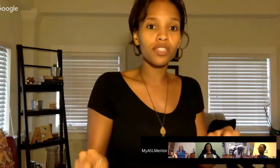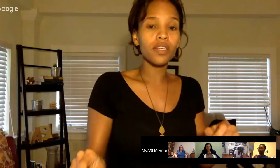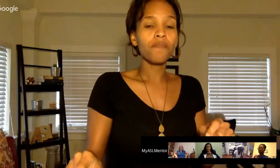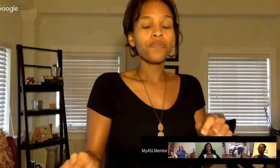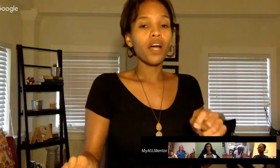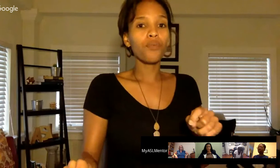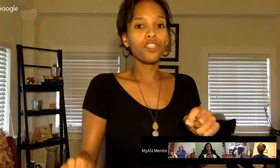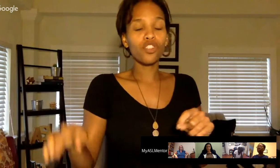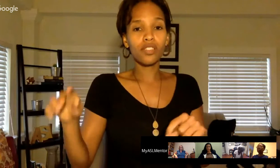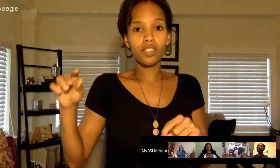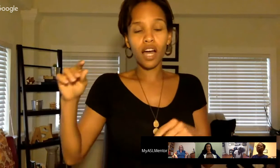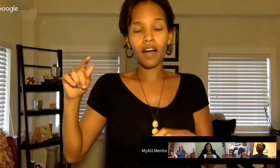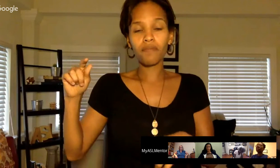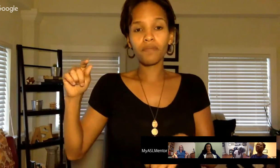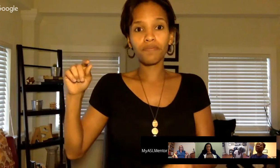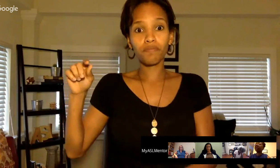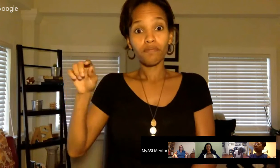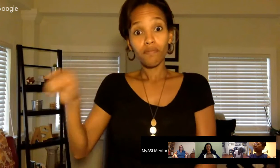with just